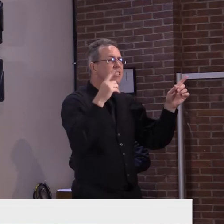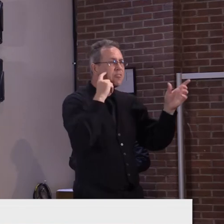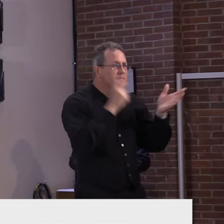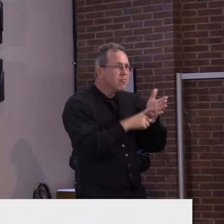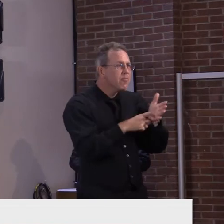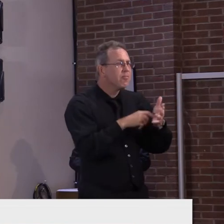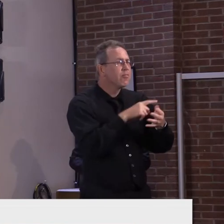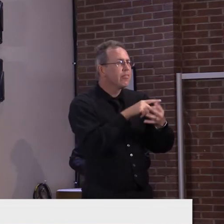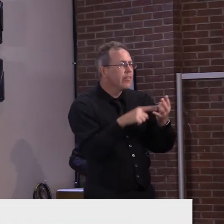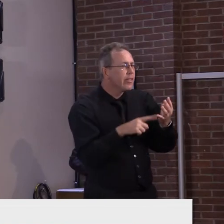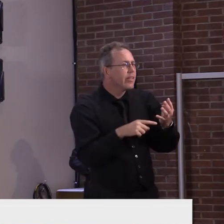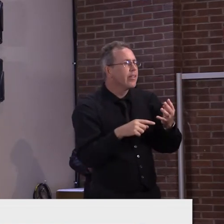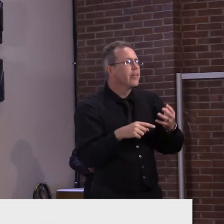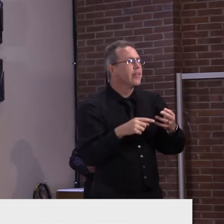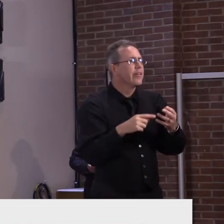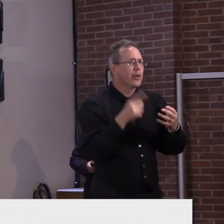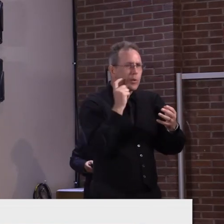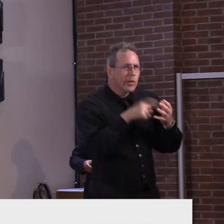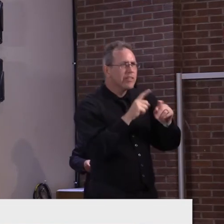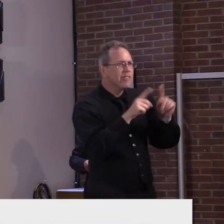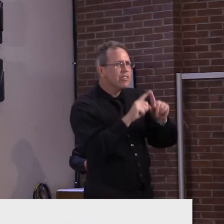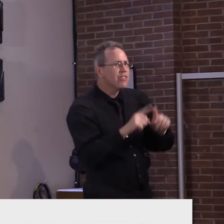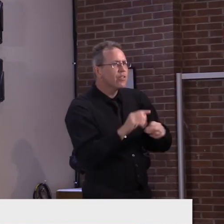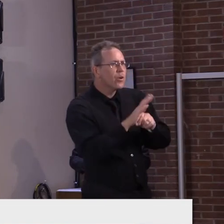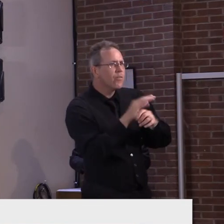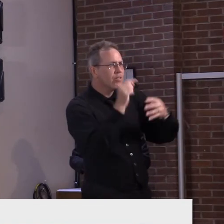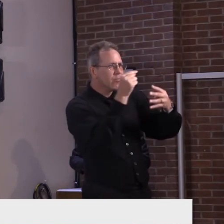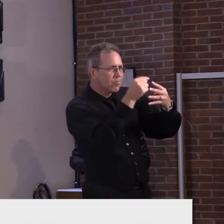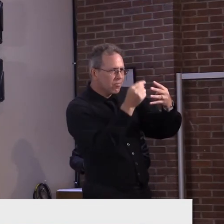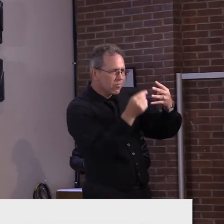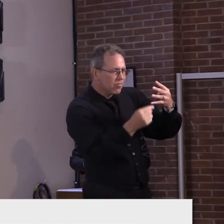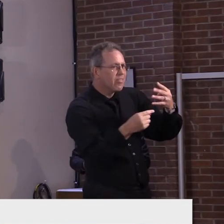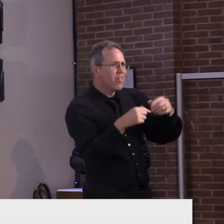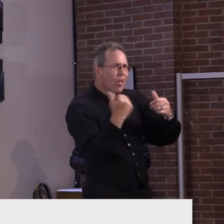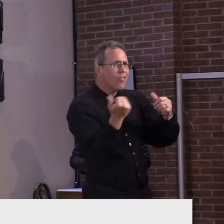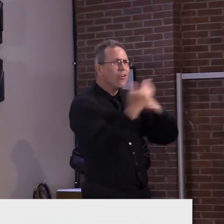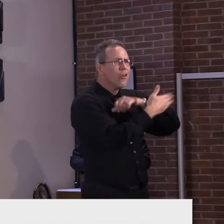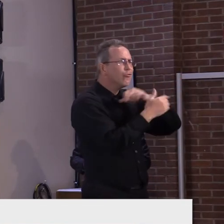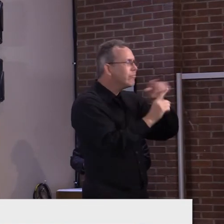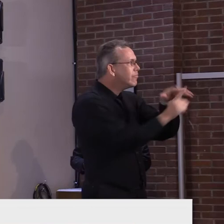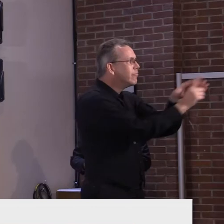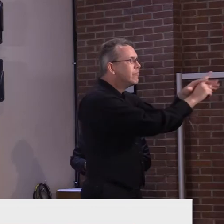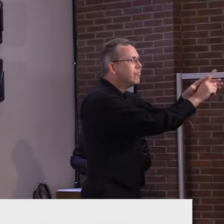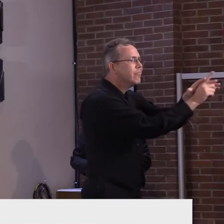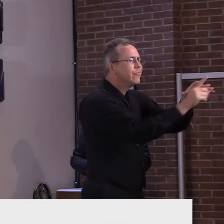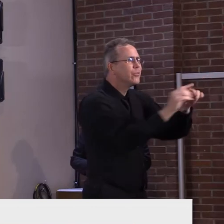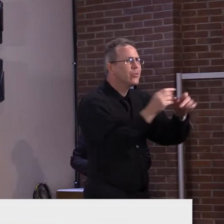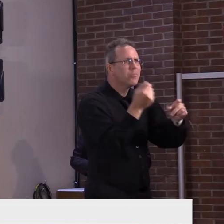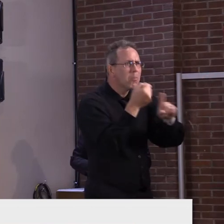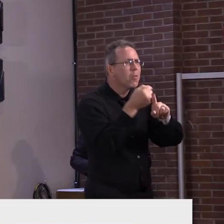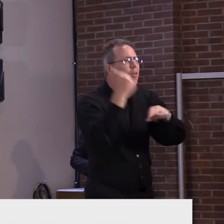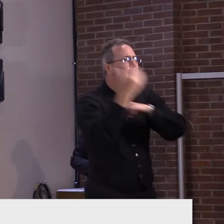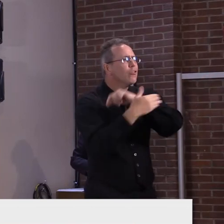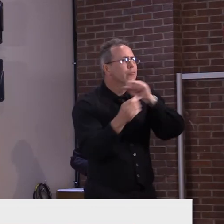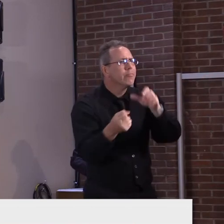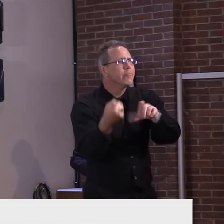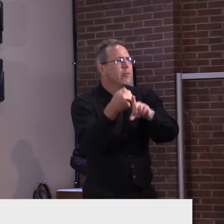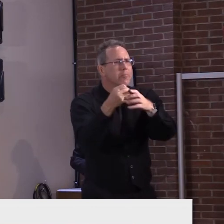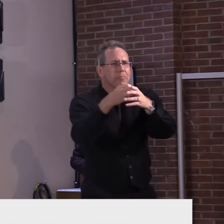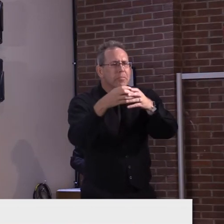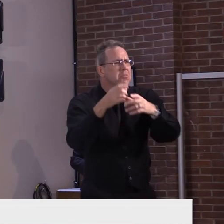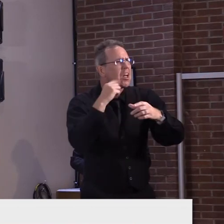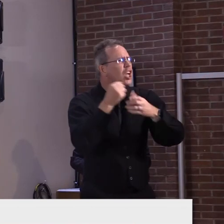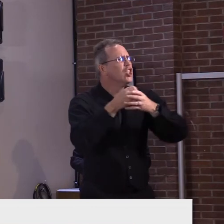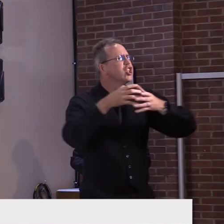world. None of them have yet become prominent, but they're under great observation.